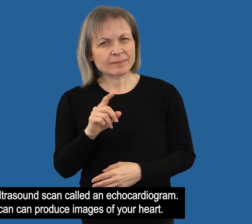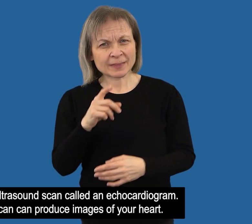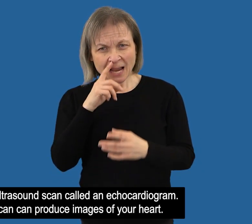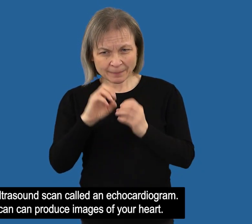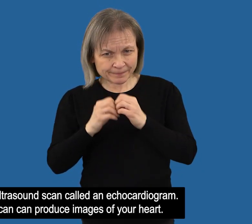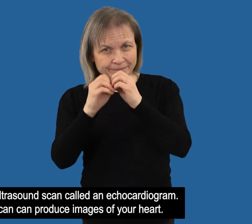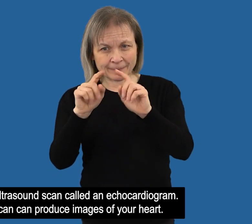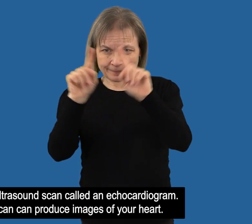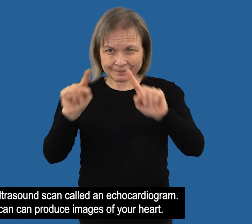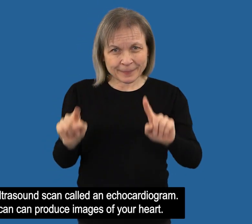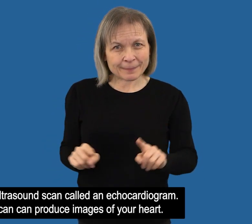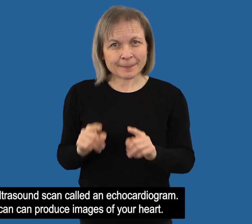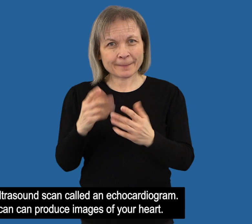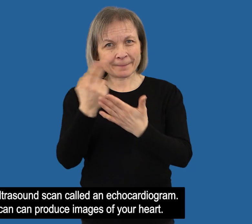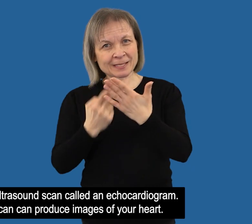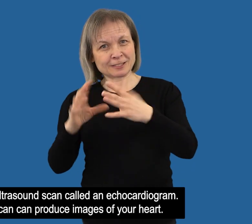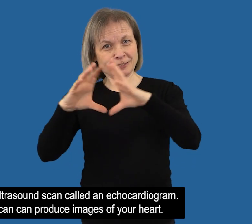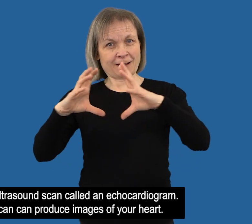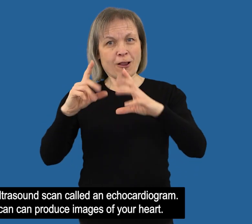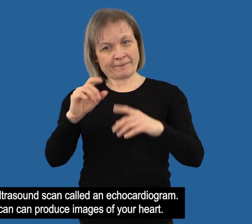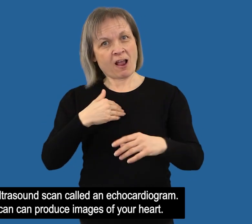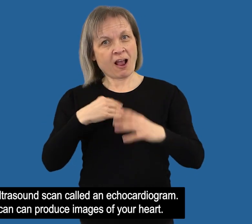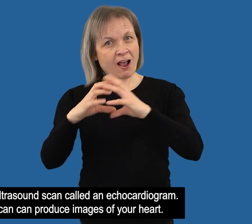This type of scan can produce images of your heart.